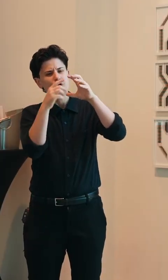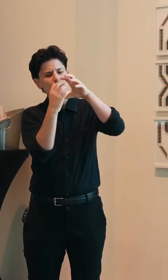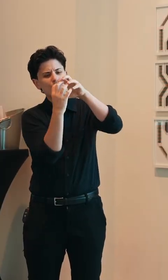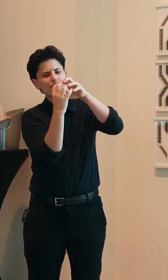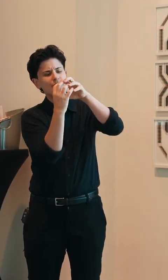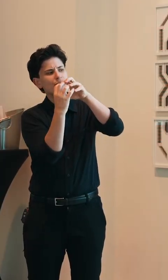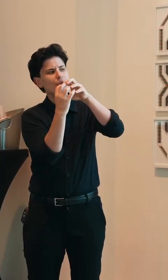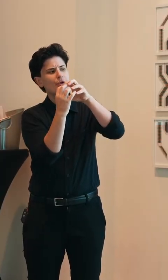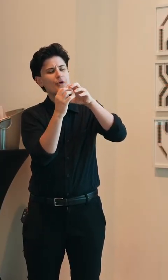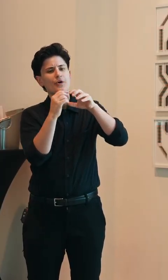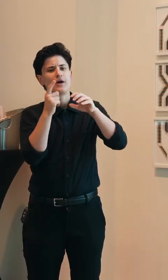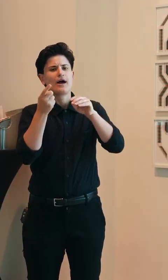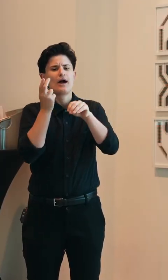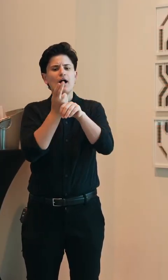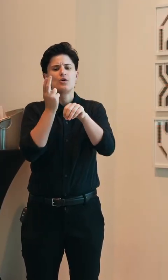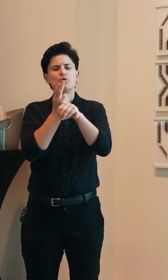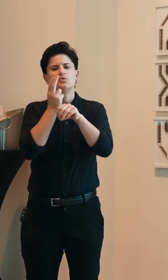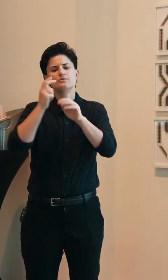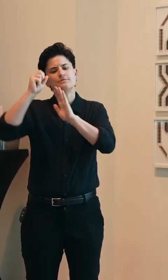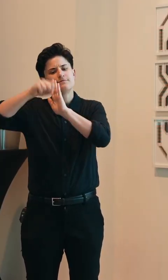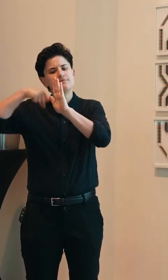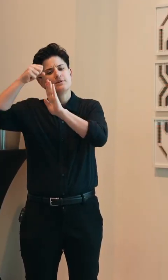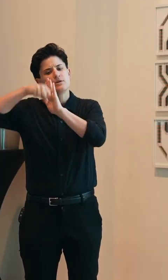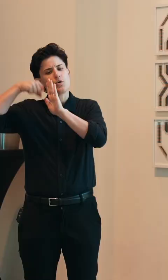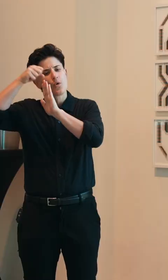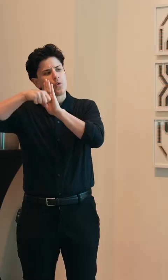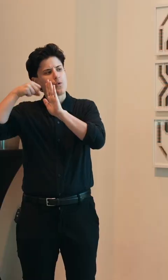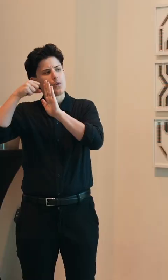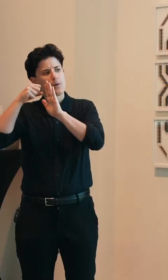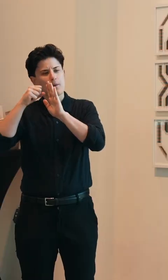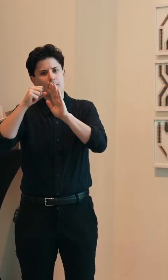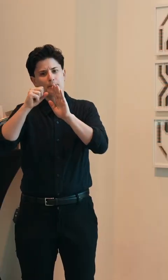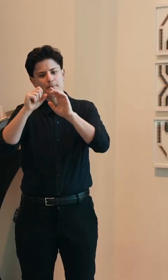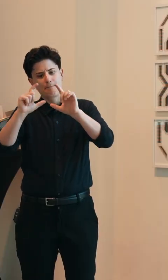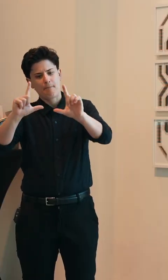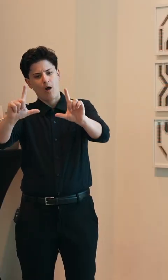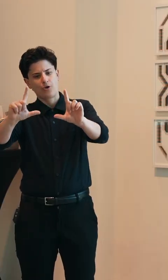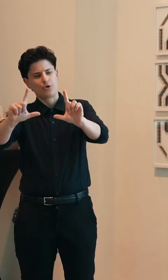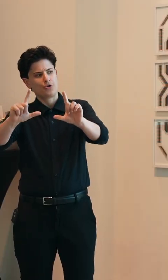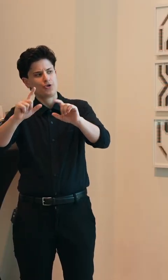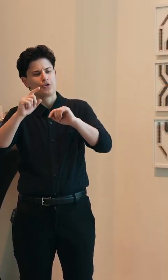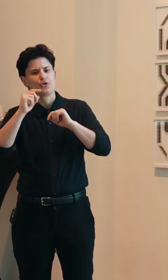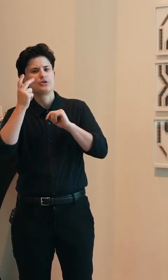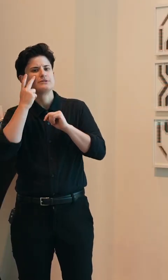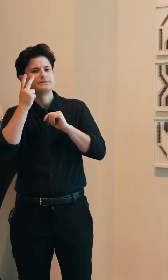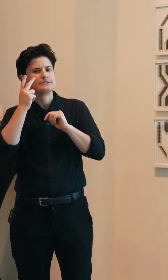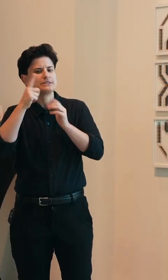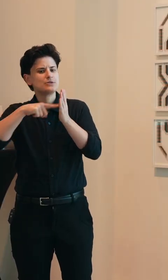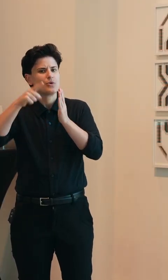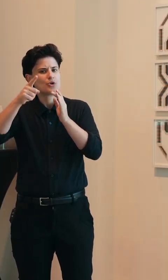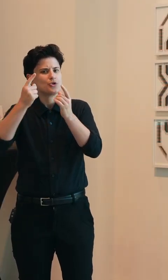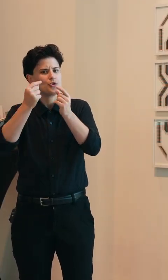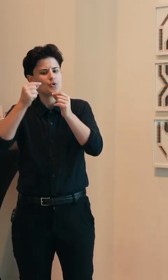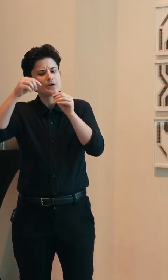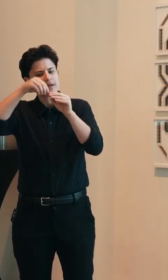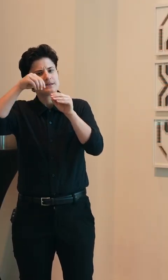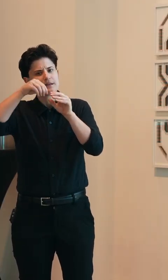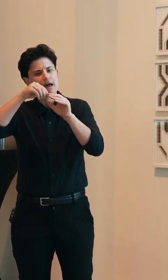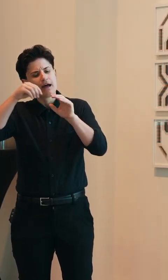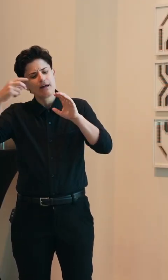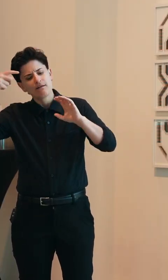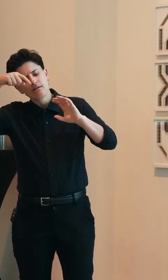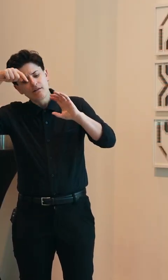and a monitor to see what you're doing. And instead of it